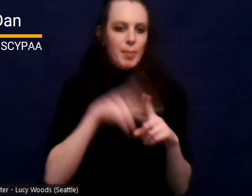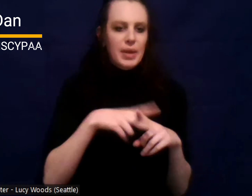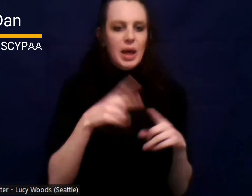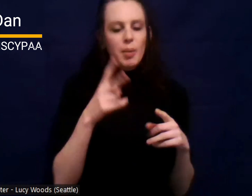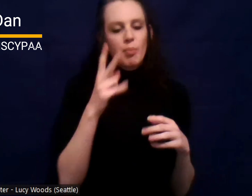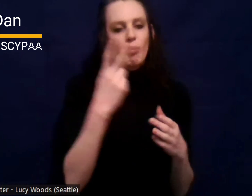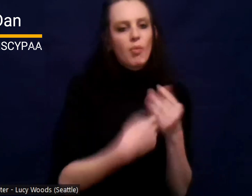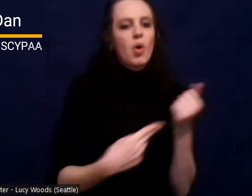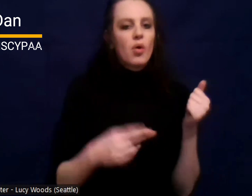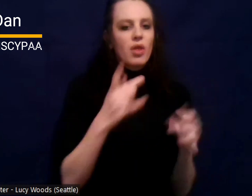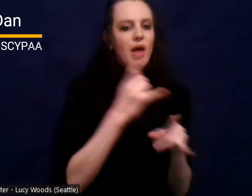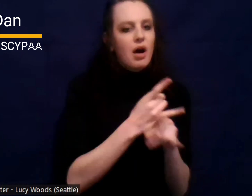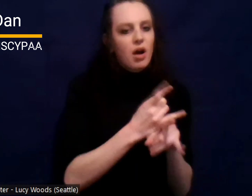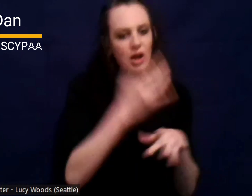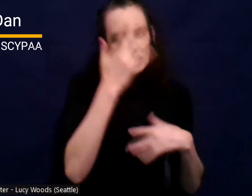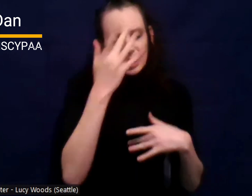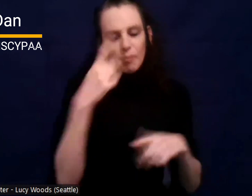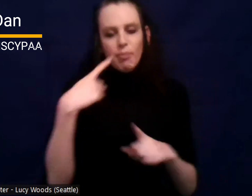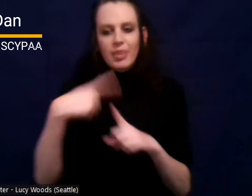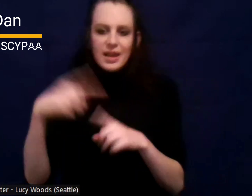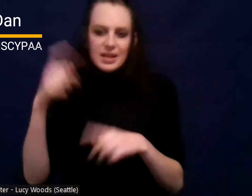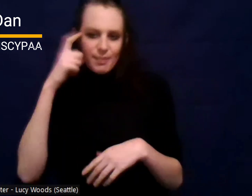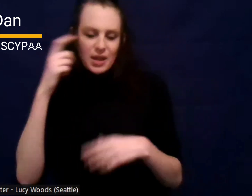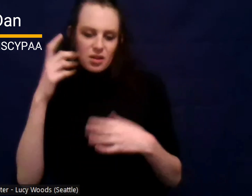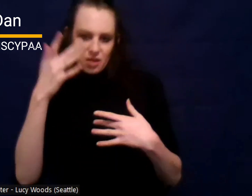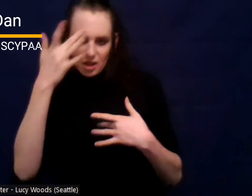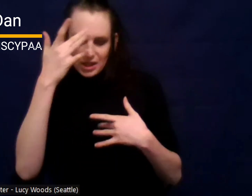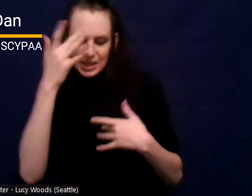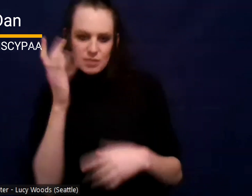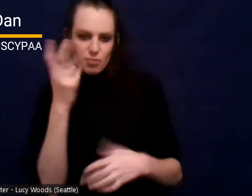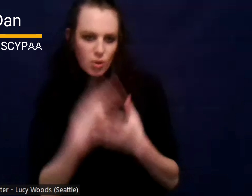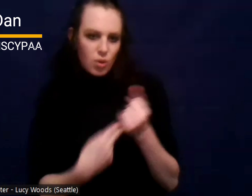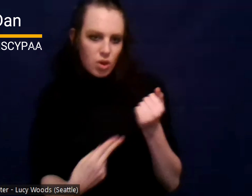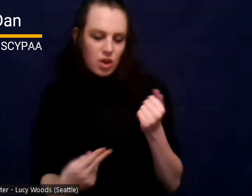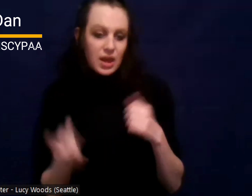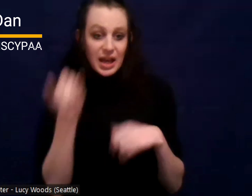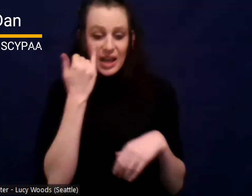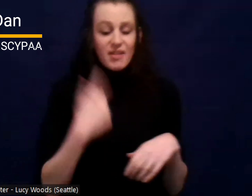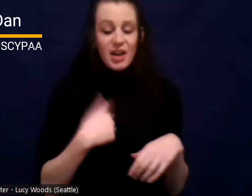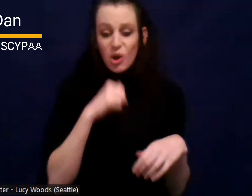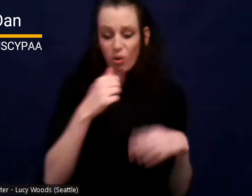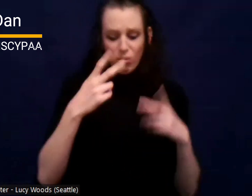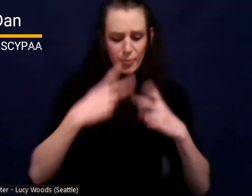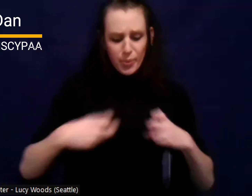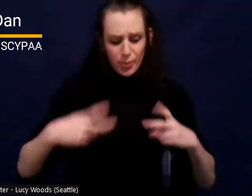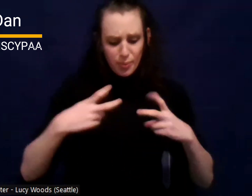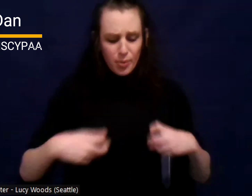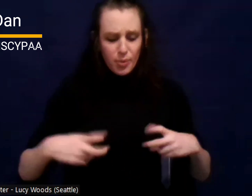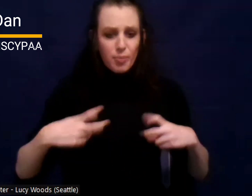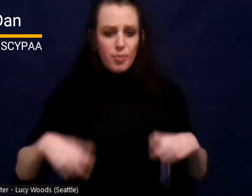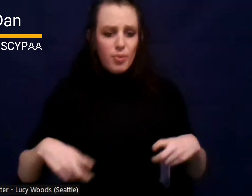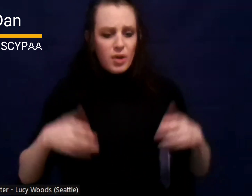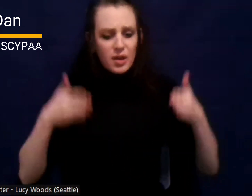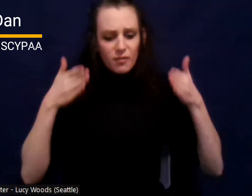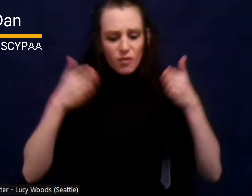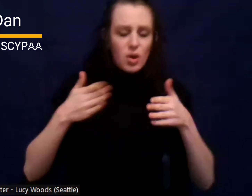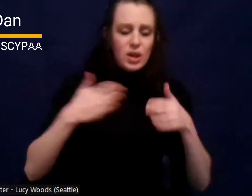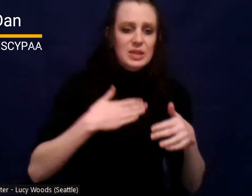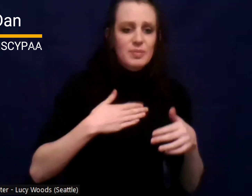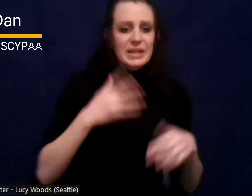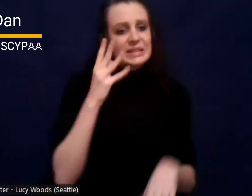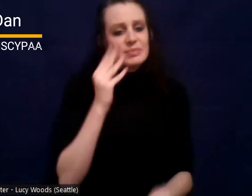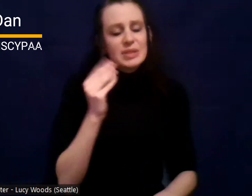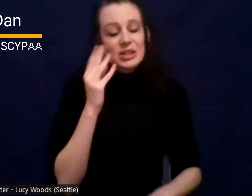for staying away from the drink. Because if I don't take inventory and don't pay attention to what's going on, things escalate